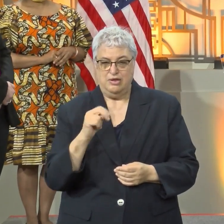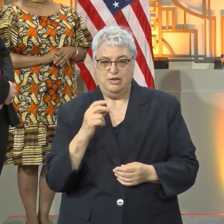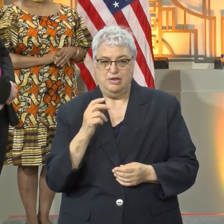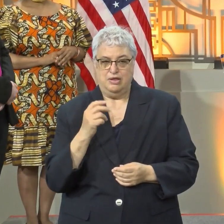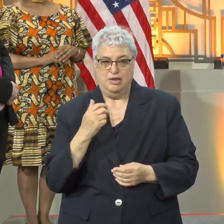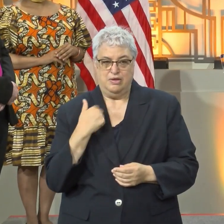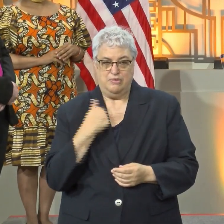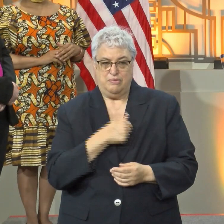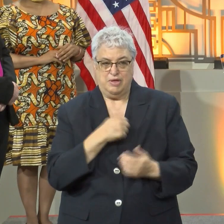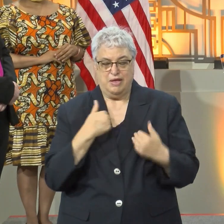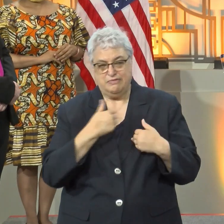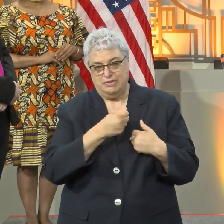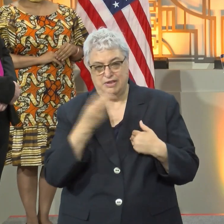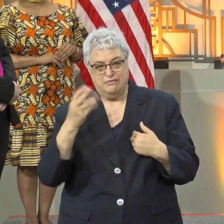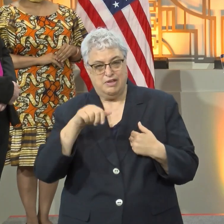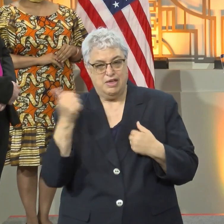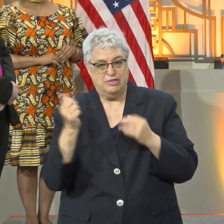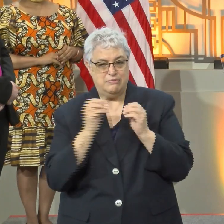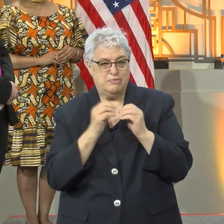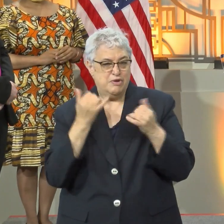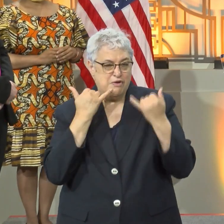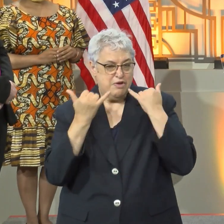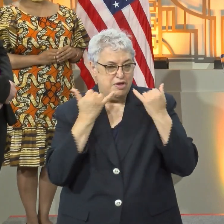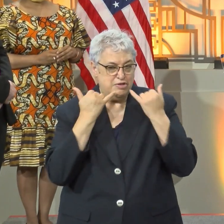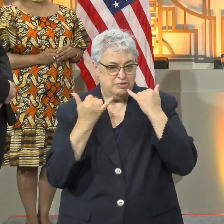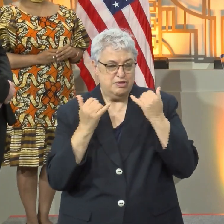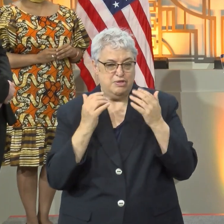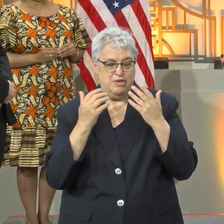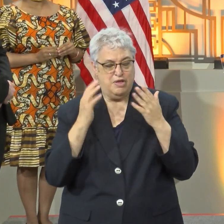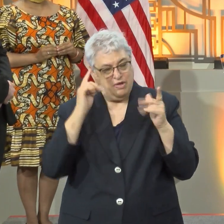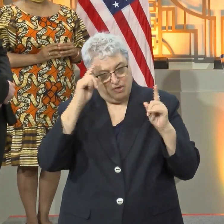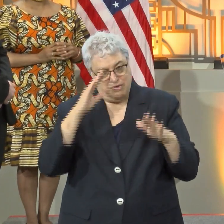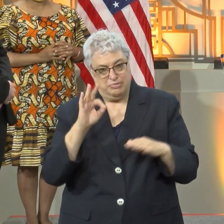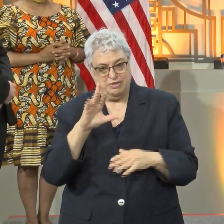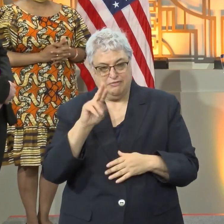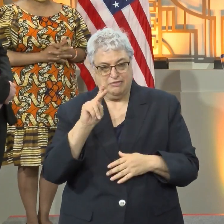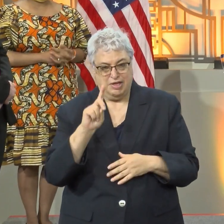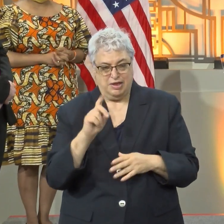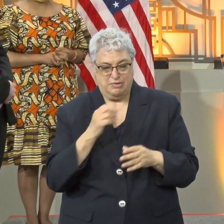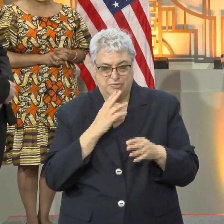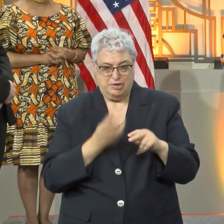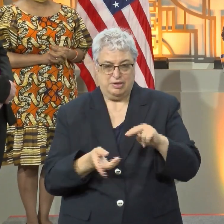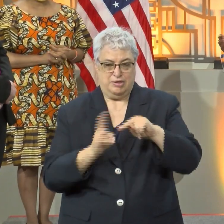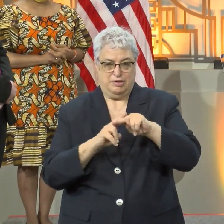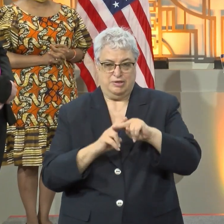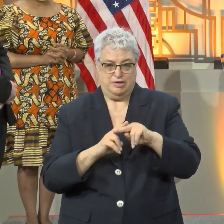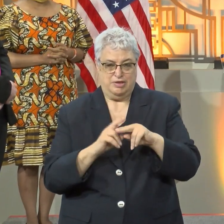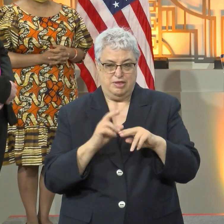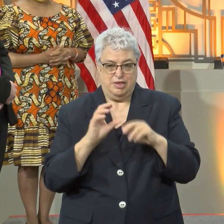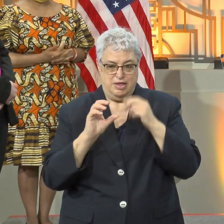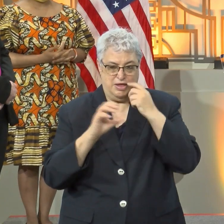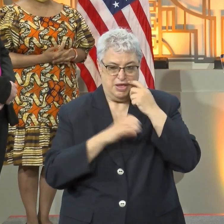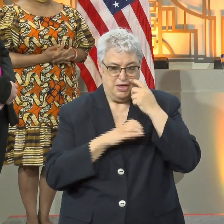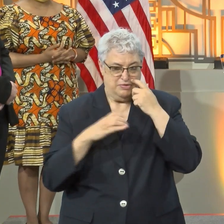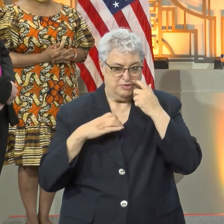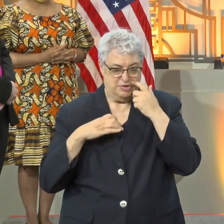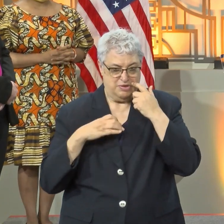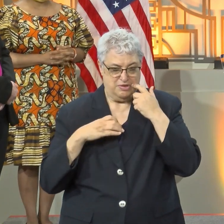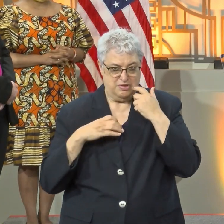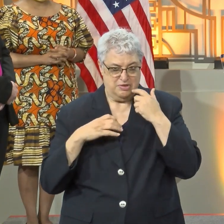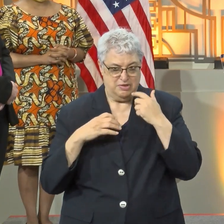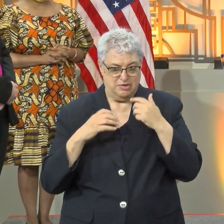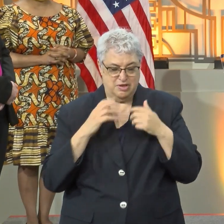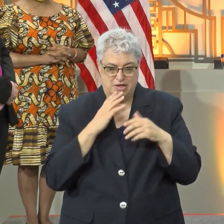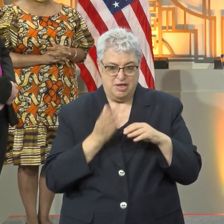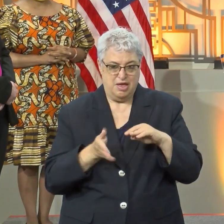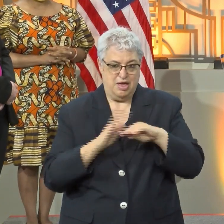of calls that I have out, and I am hoping that this fund will grow between now and council members and Wednesday. The goal is to try to get